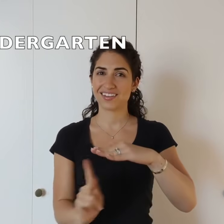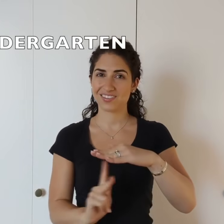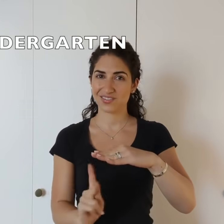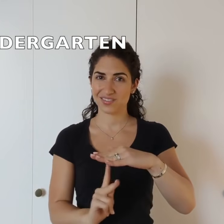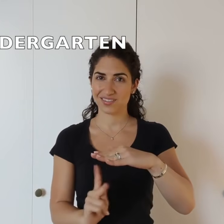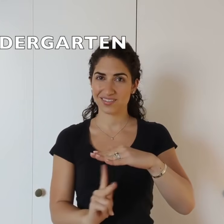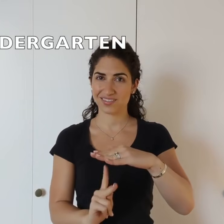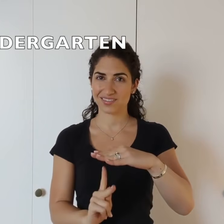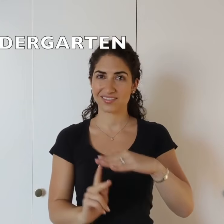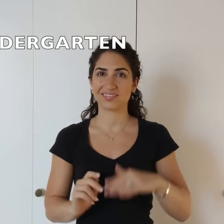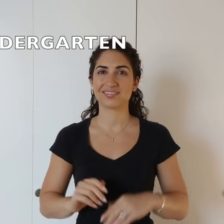Kindergarten,